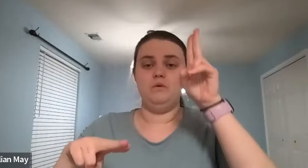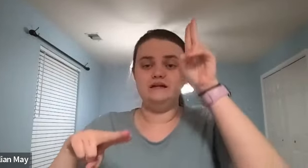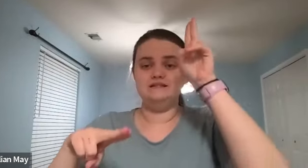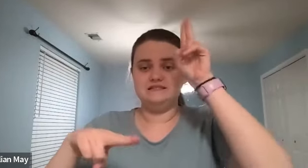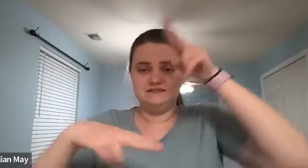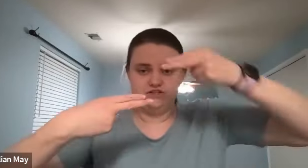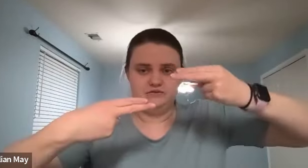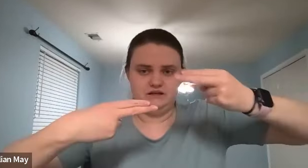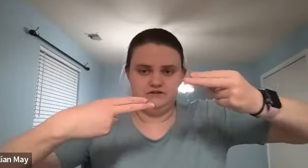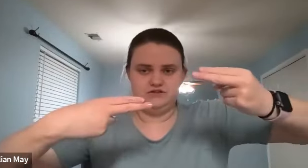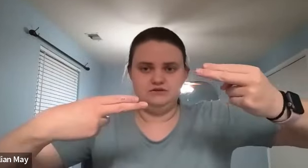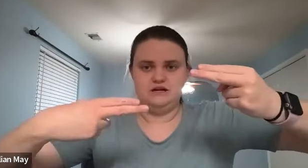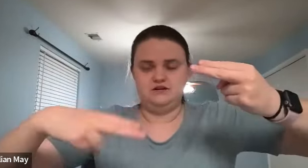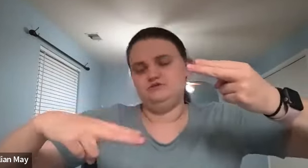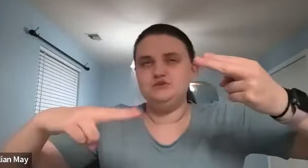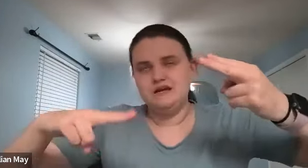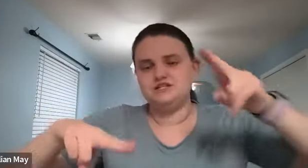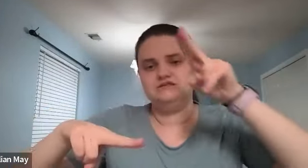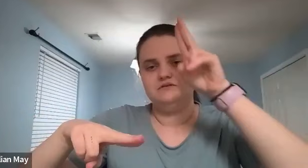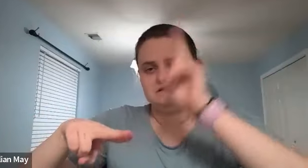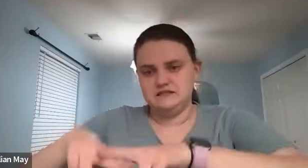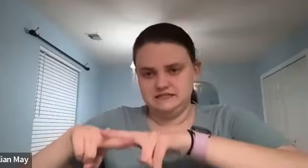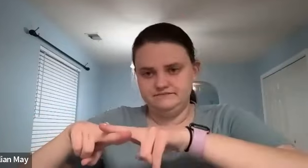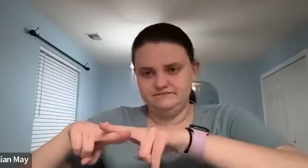1, 2, like your two H's, sit.